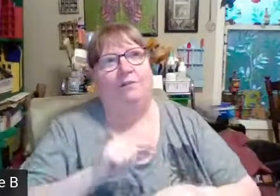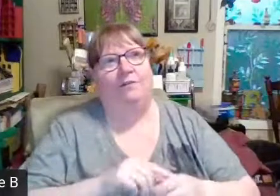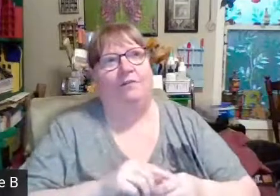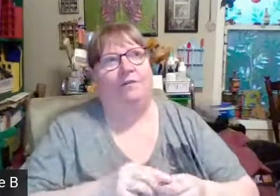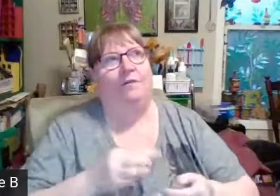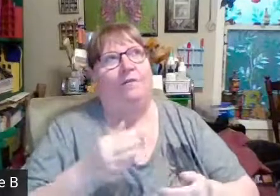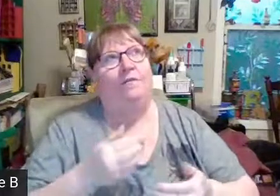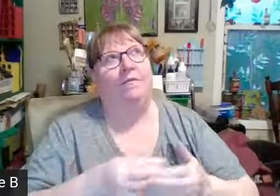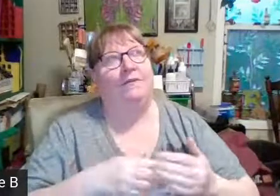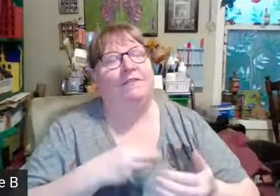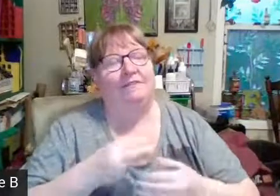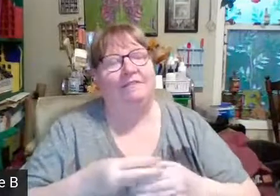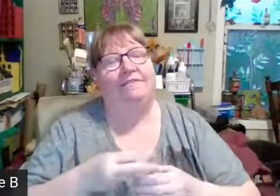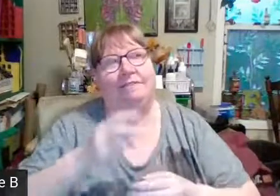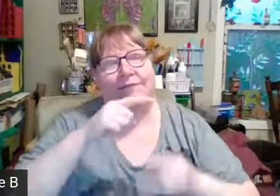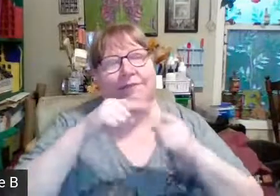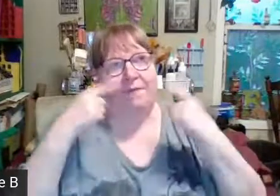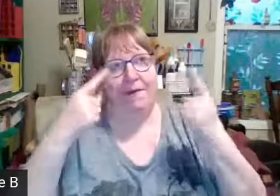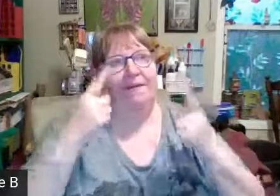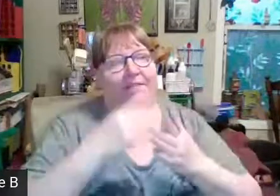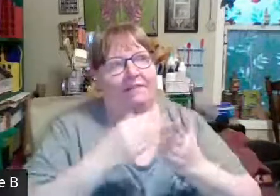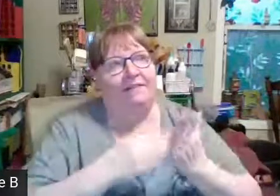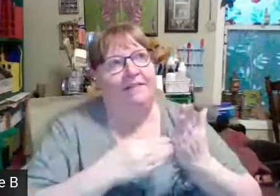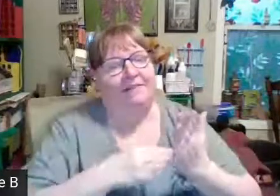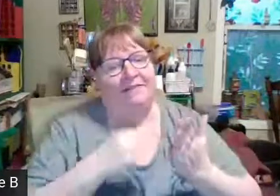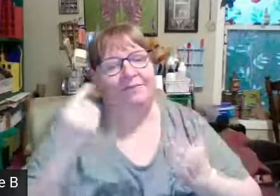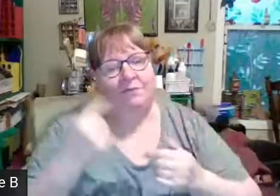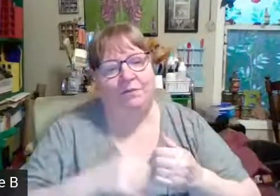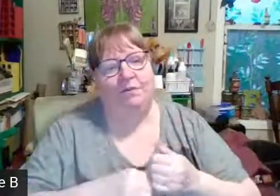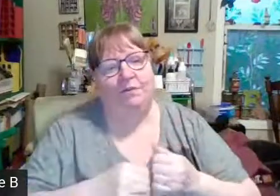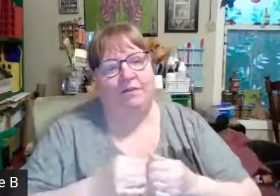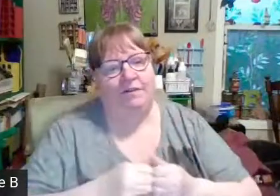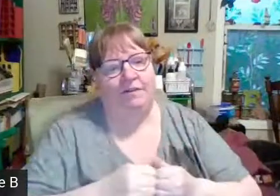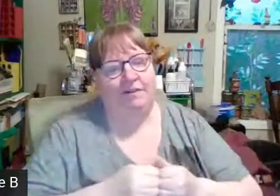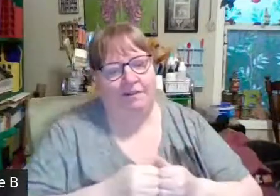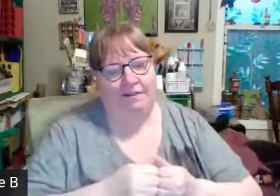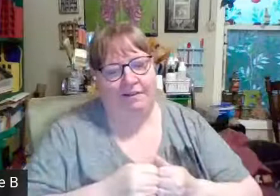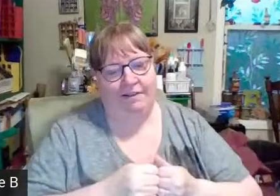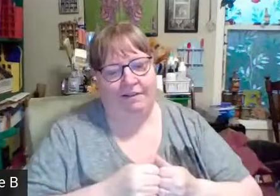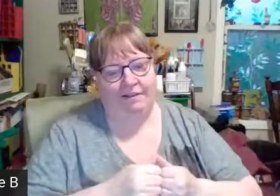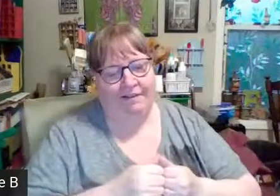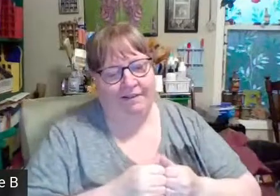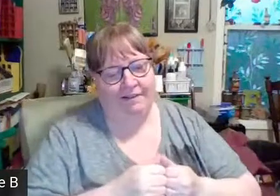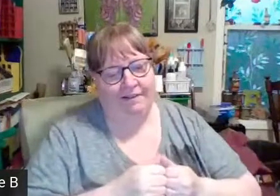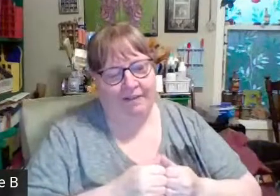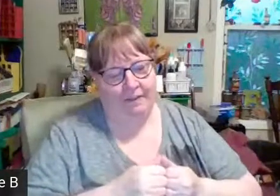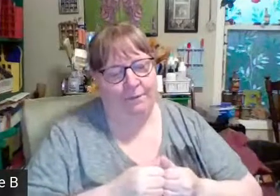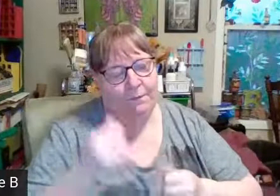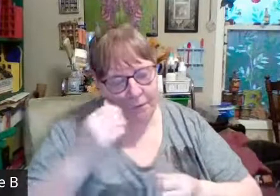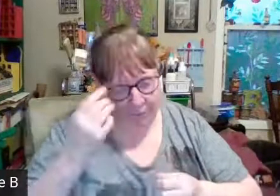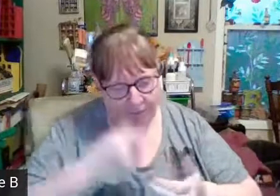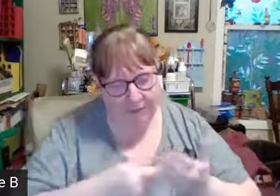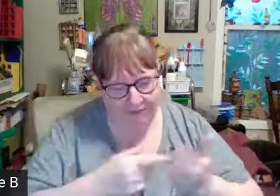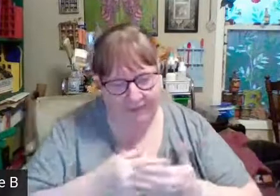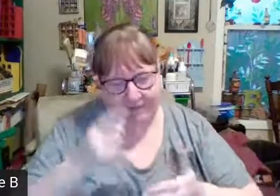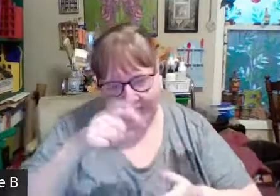of your packages and try to adjust for what is the retail value of the stuff that goes inside your packages. And